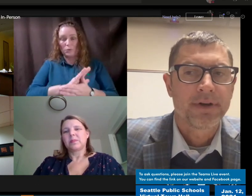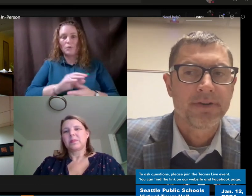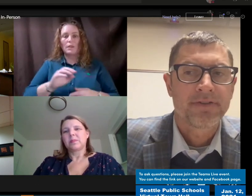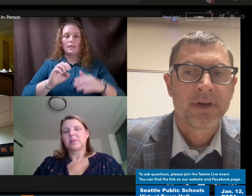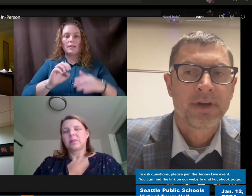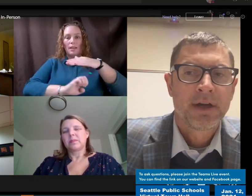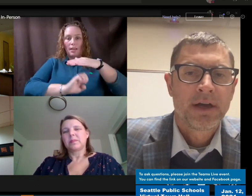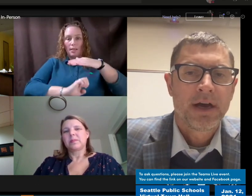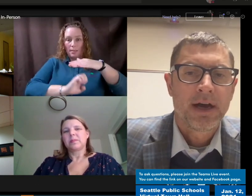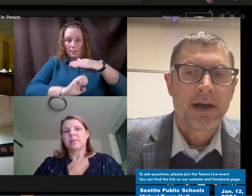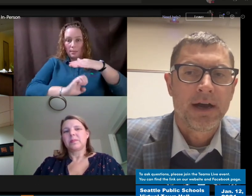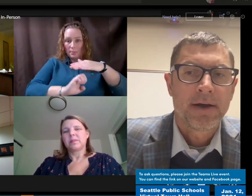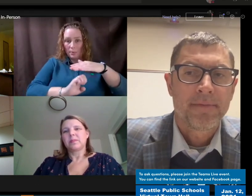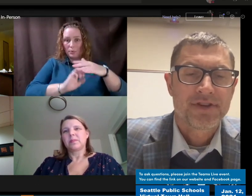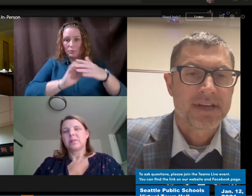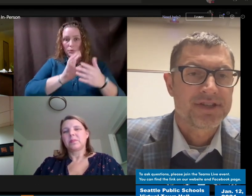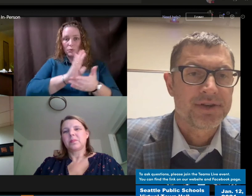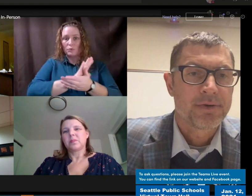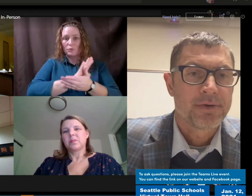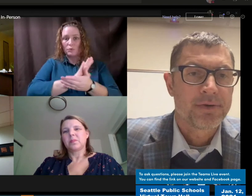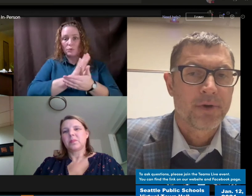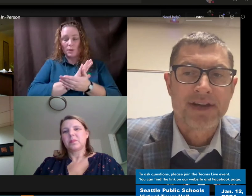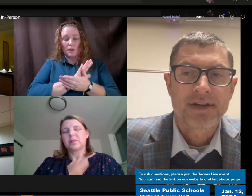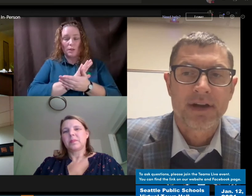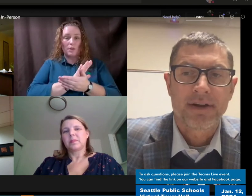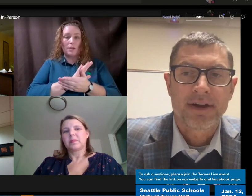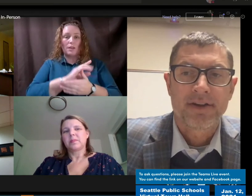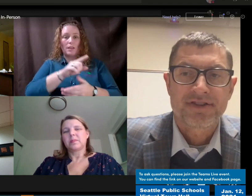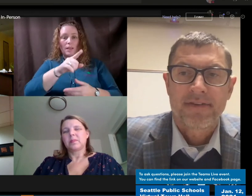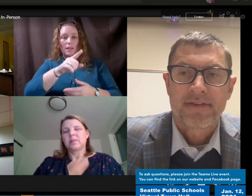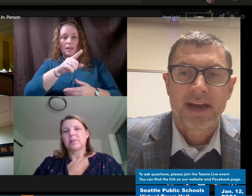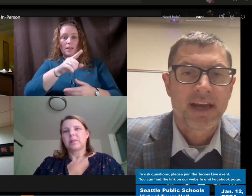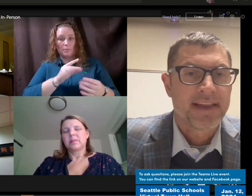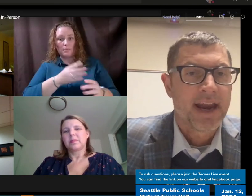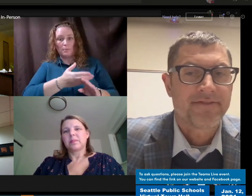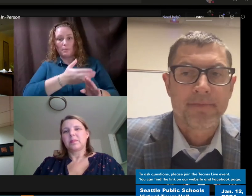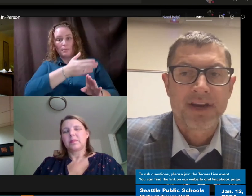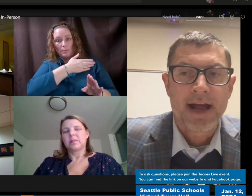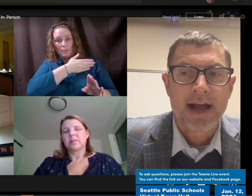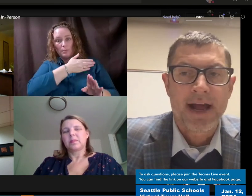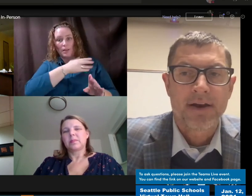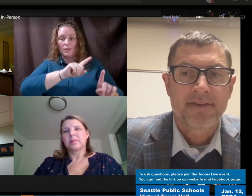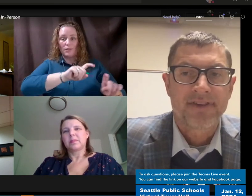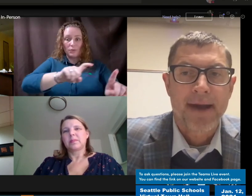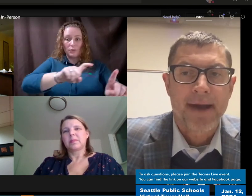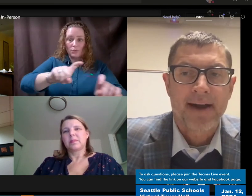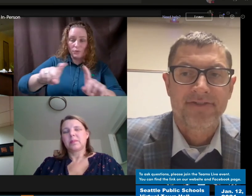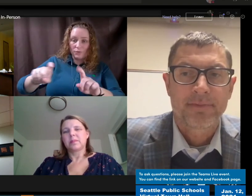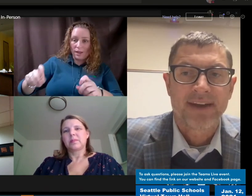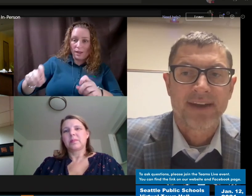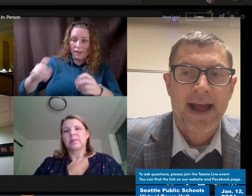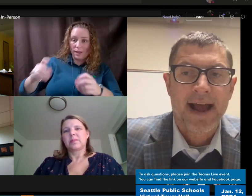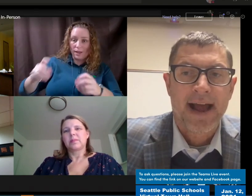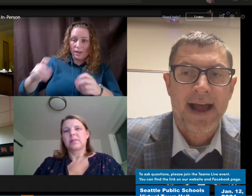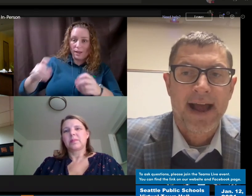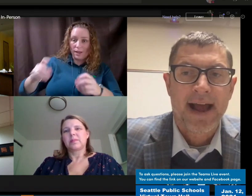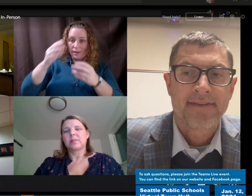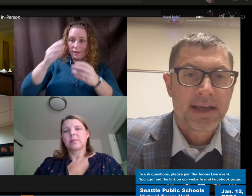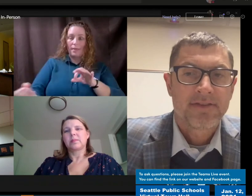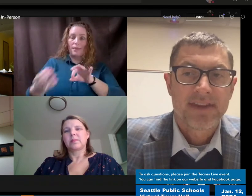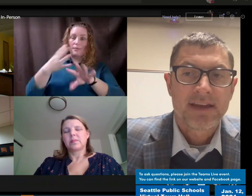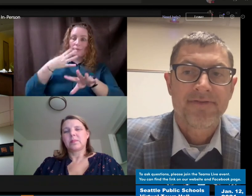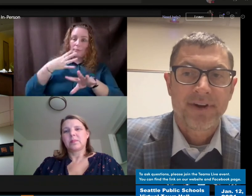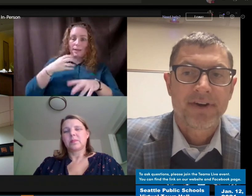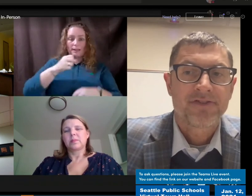schools. Just as you were mentioning earlier, the survey, getting that information out and getting feedback from staff is